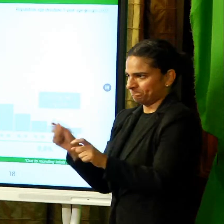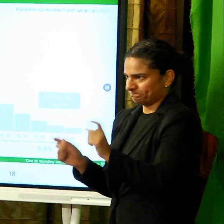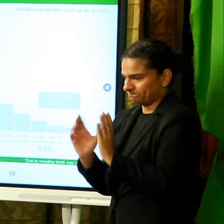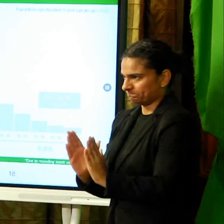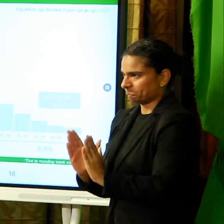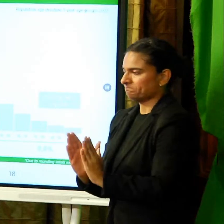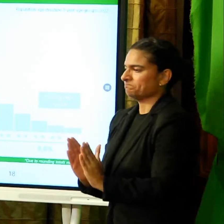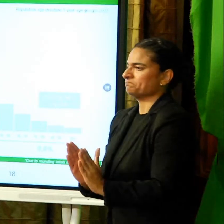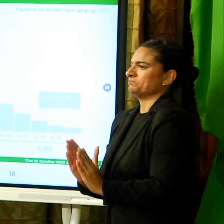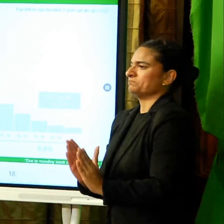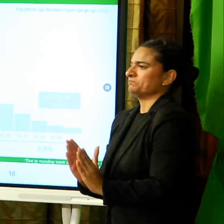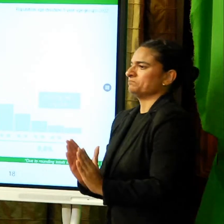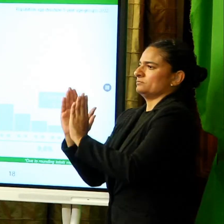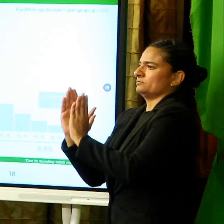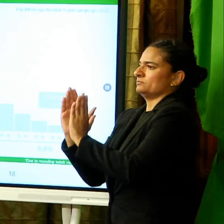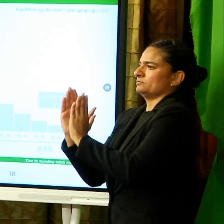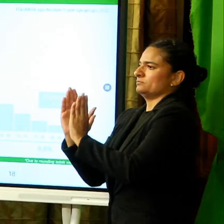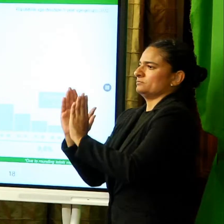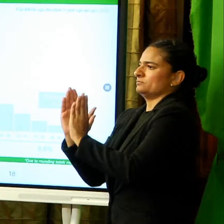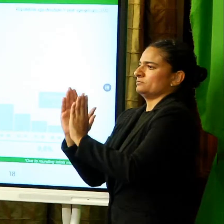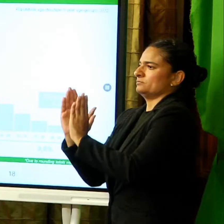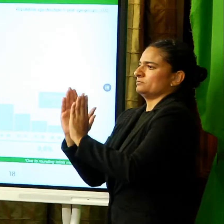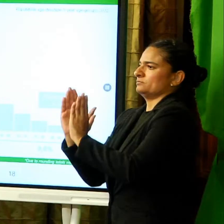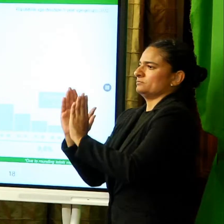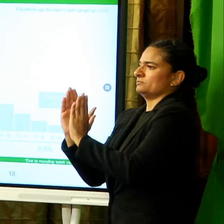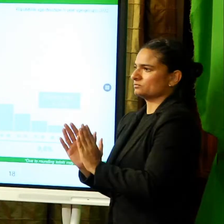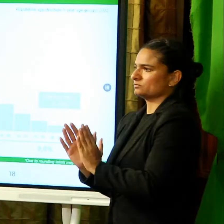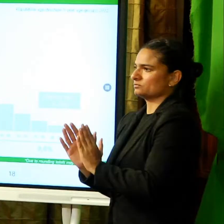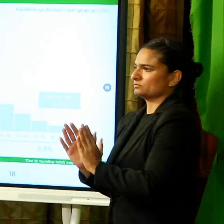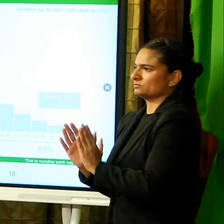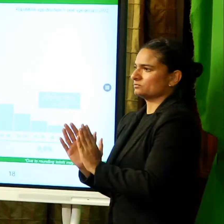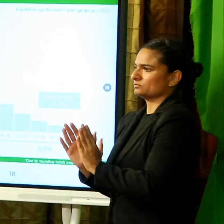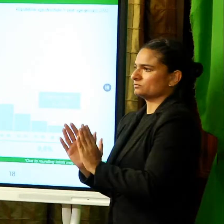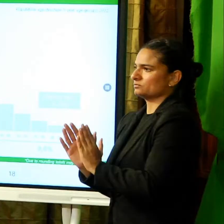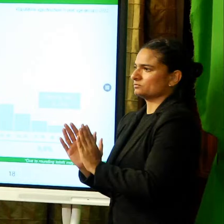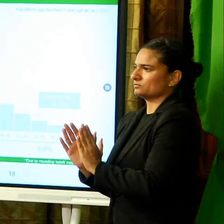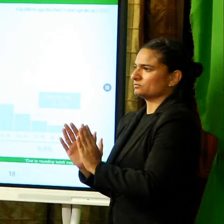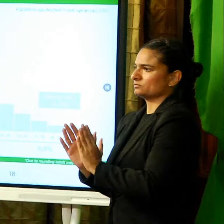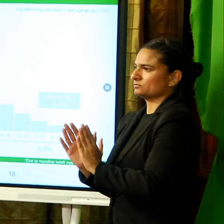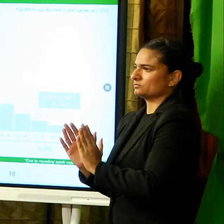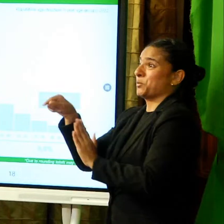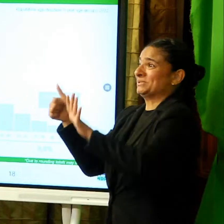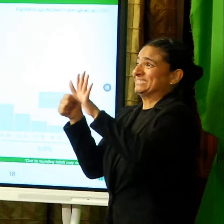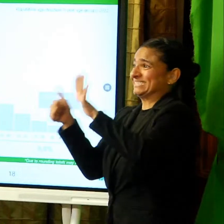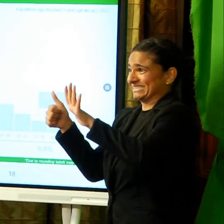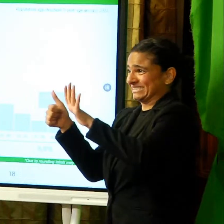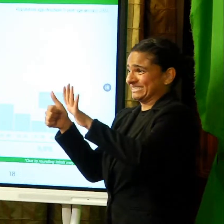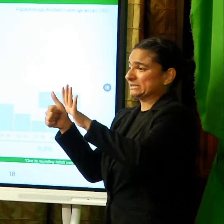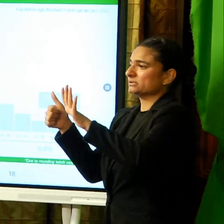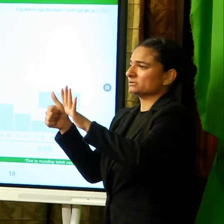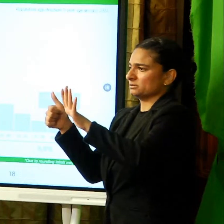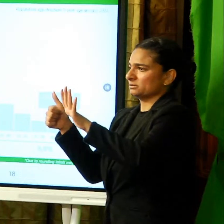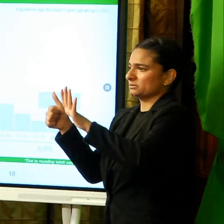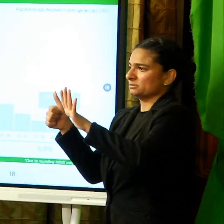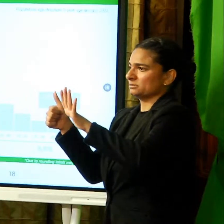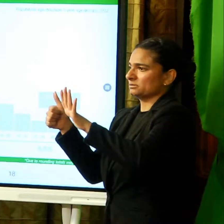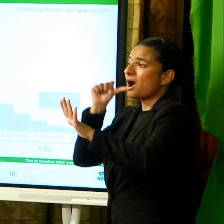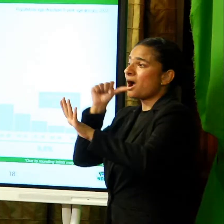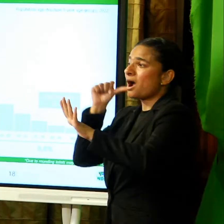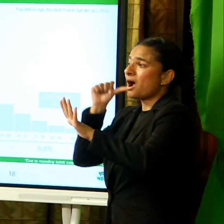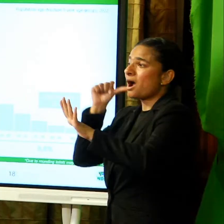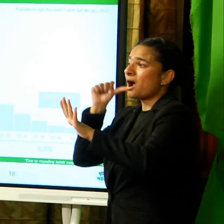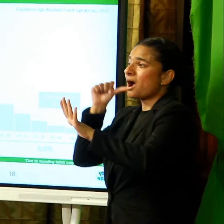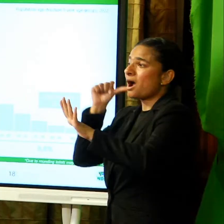34.8%. Adults 35 to 59 years, accounting for 8 million, sitting at 29%.